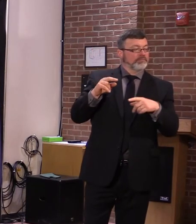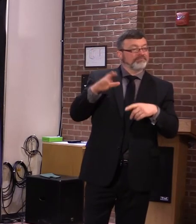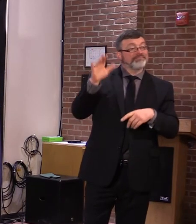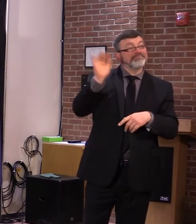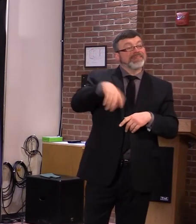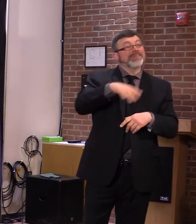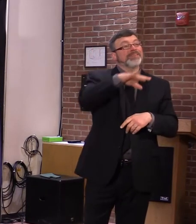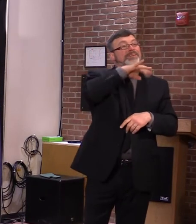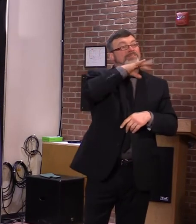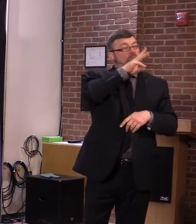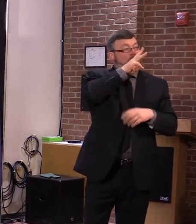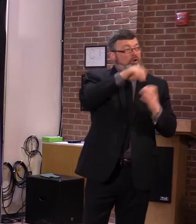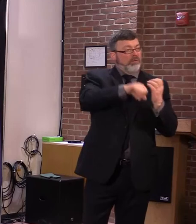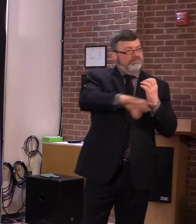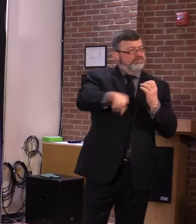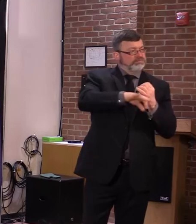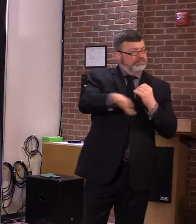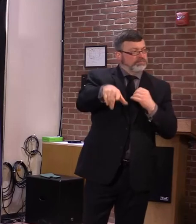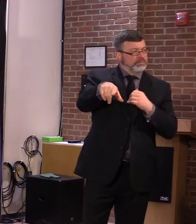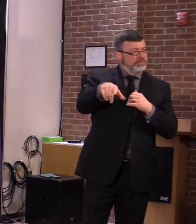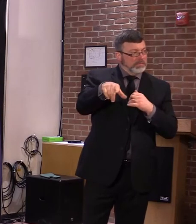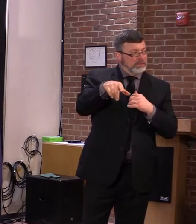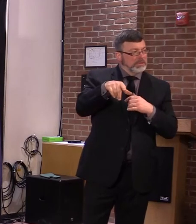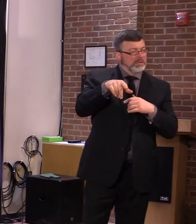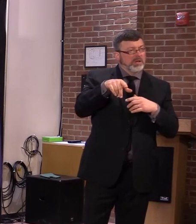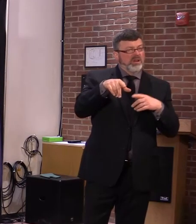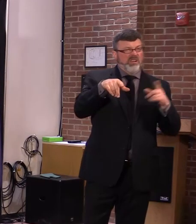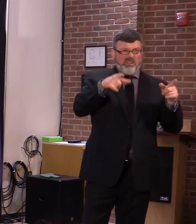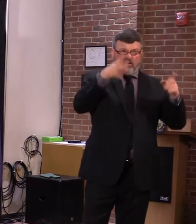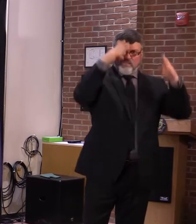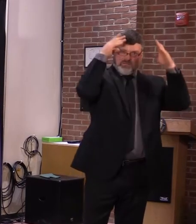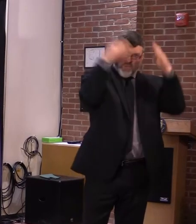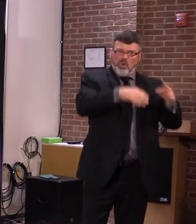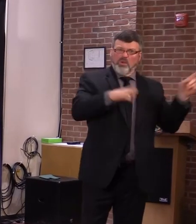COVID beyond Burlington?